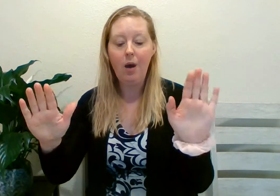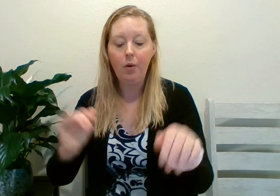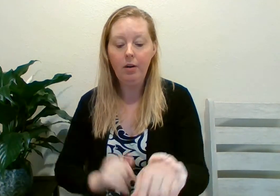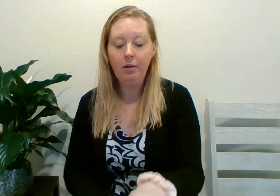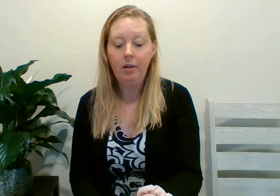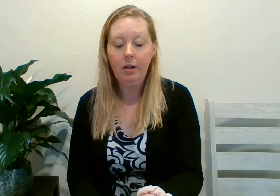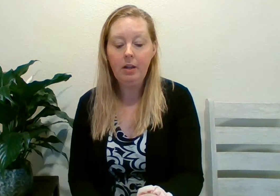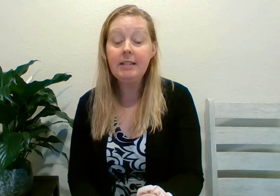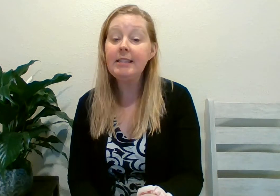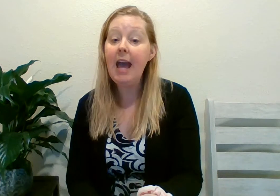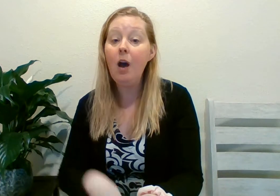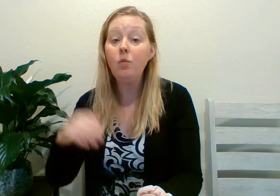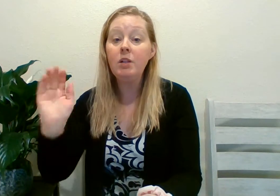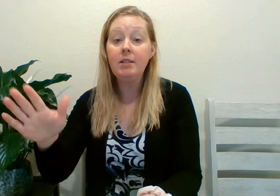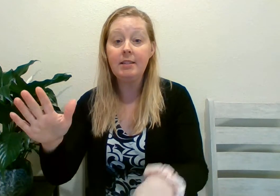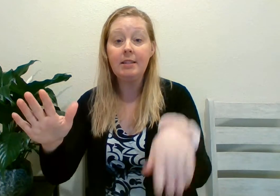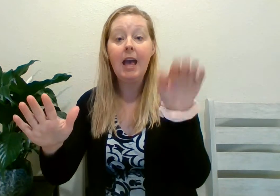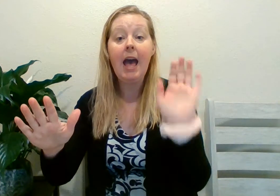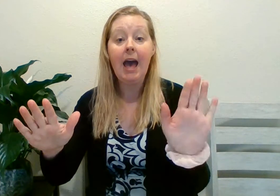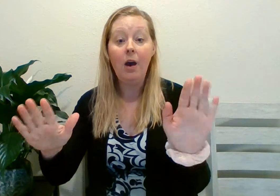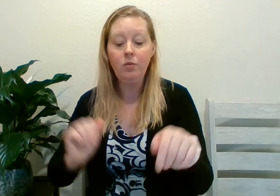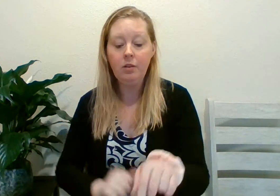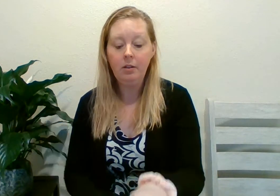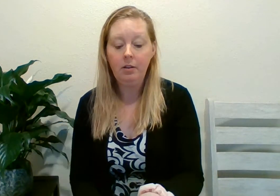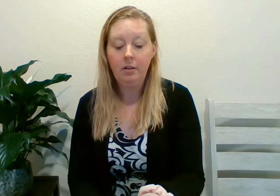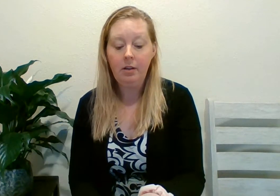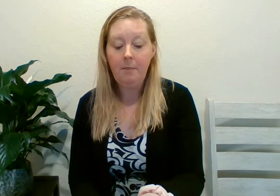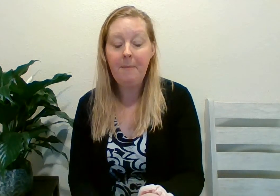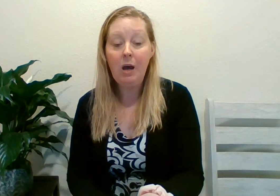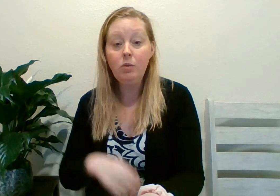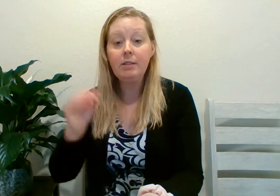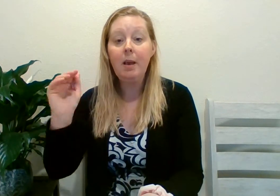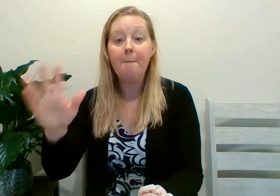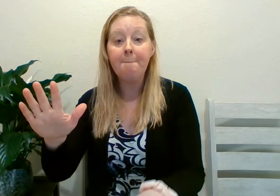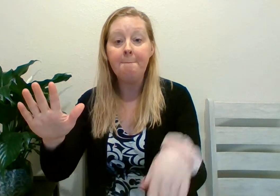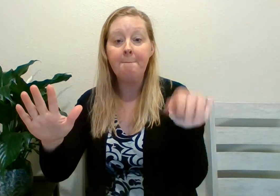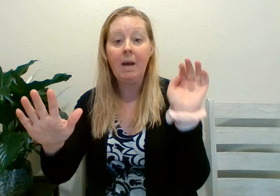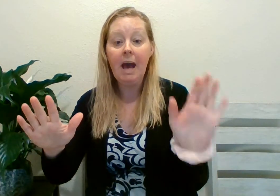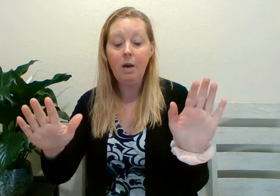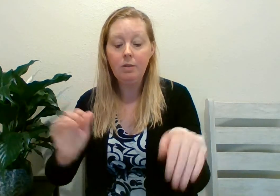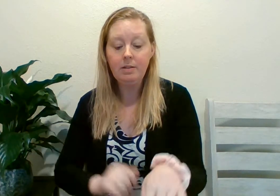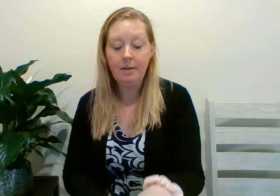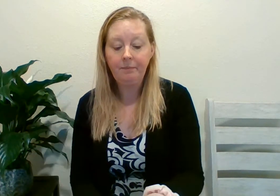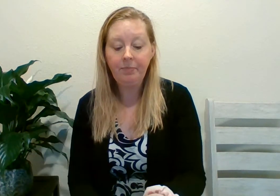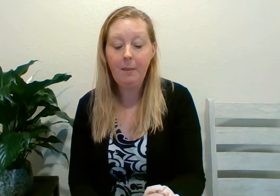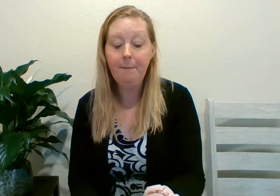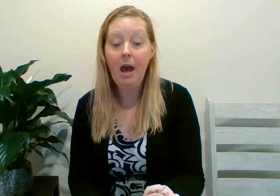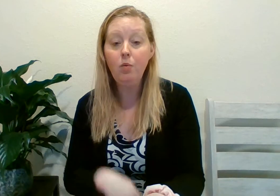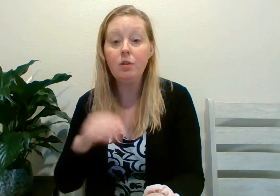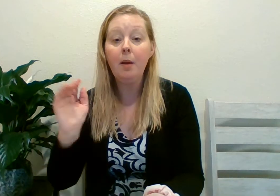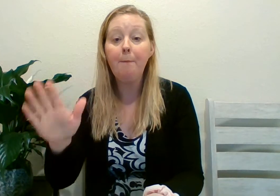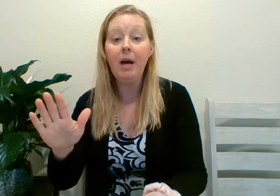Hour. Sound. Ss. Oound. Mouse. M. Ous. Pout. Puh.